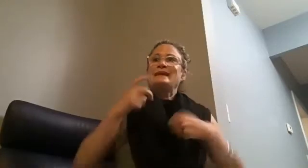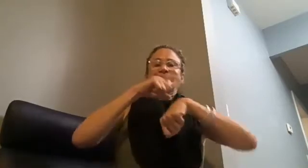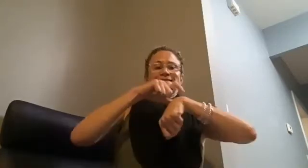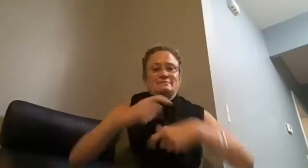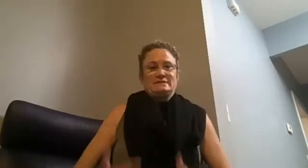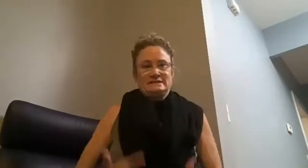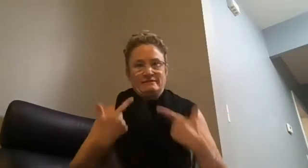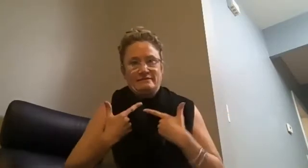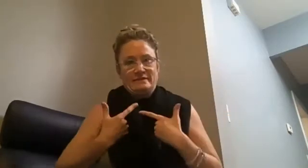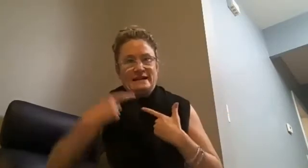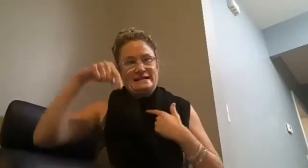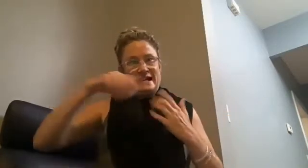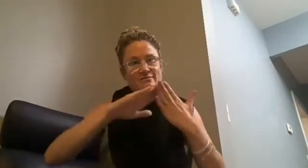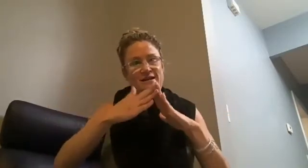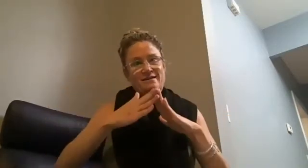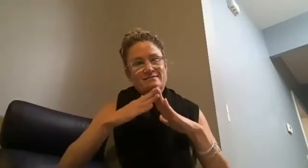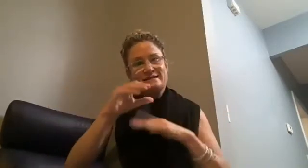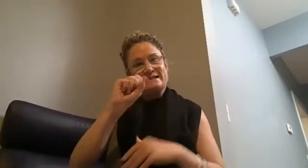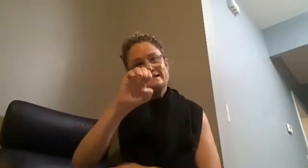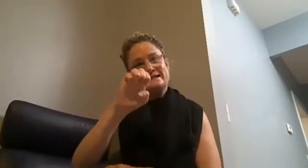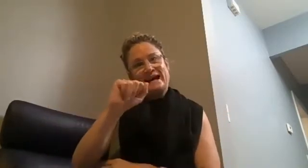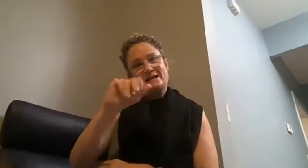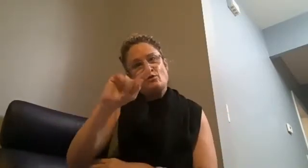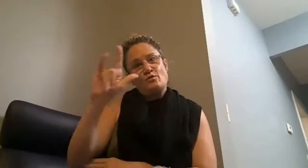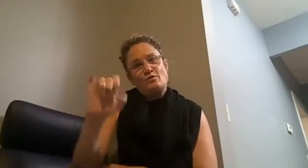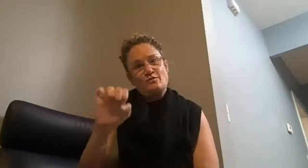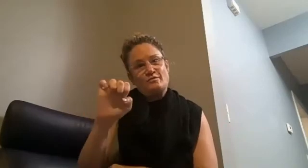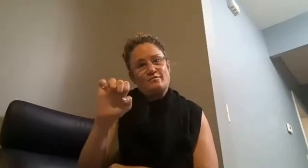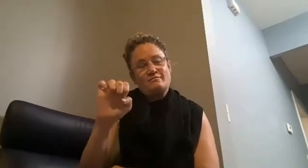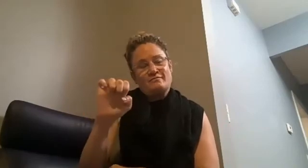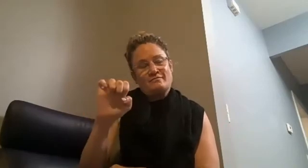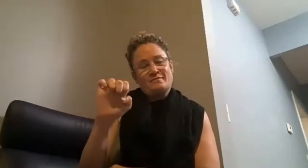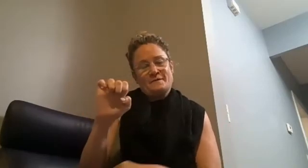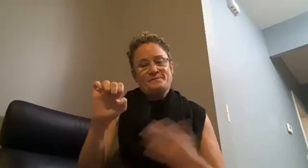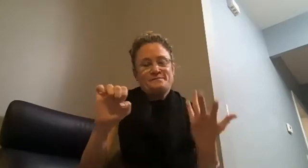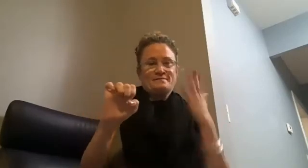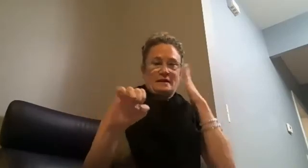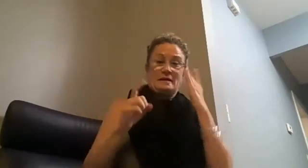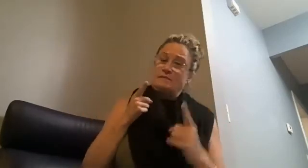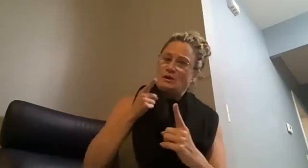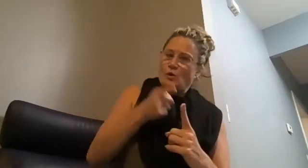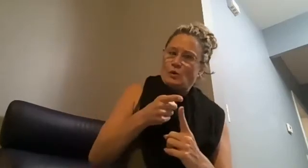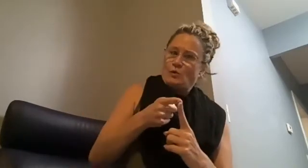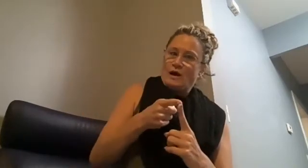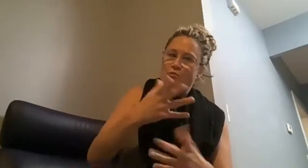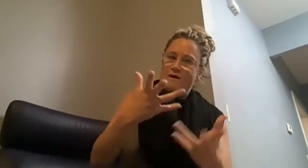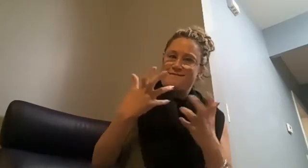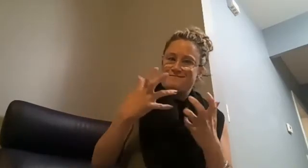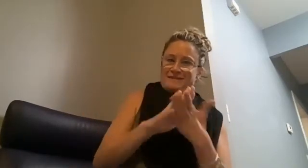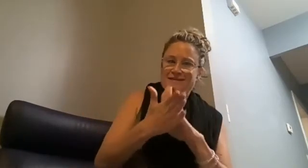Seattle. And my goal at that time was to become a street junkie, which to my great delight, I had succeeded in doing. And I was